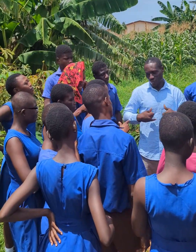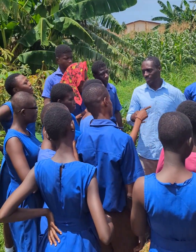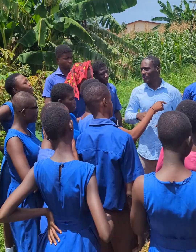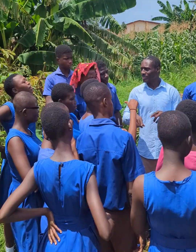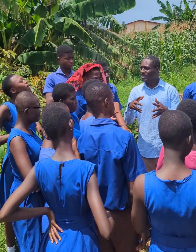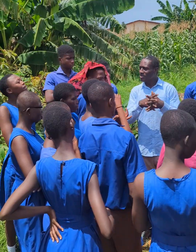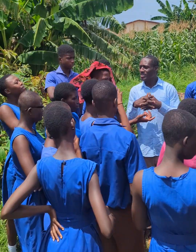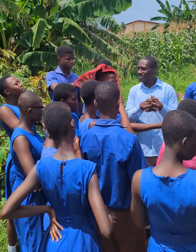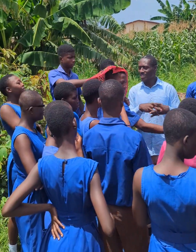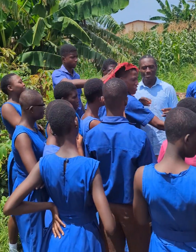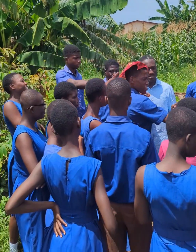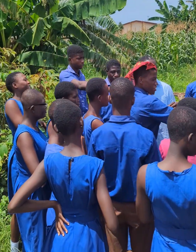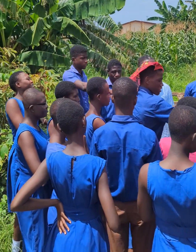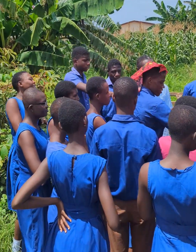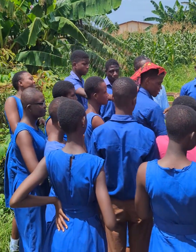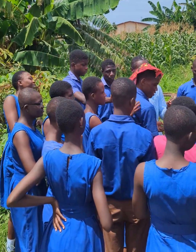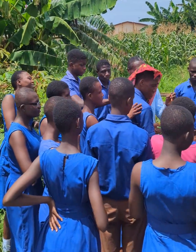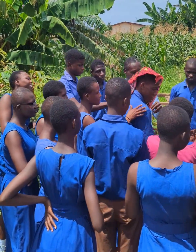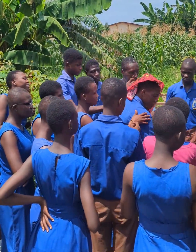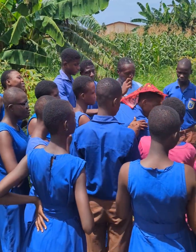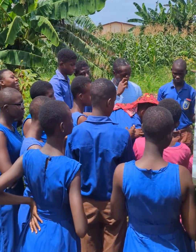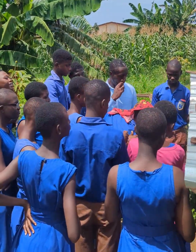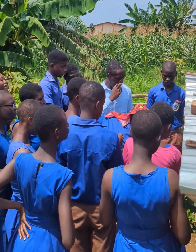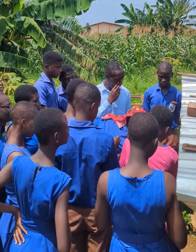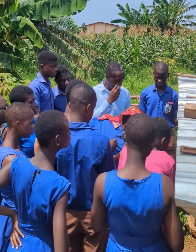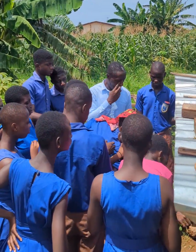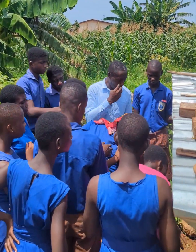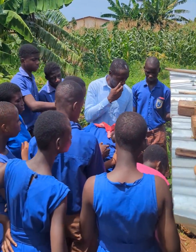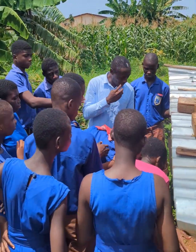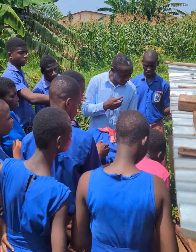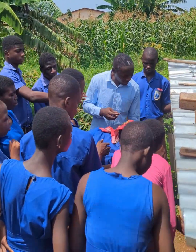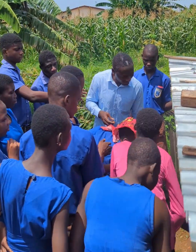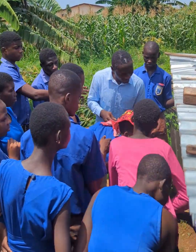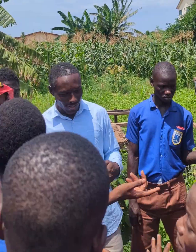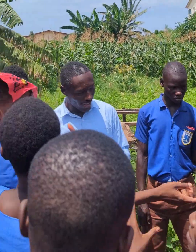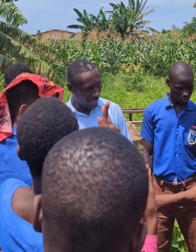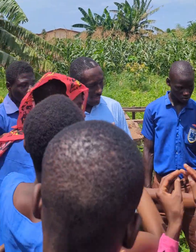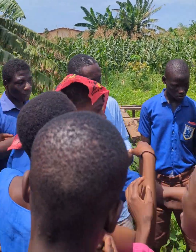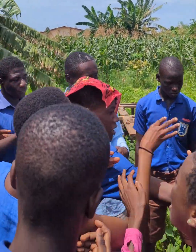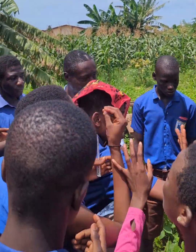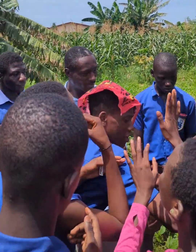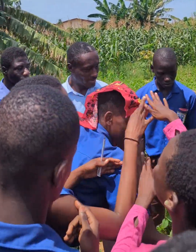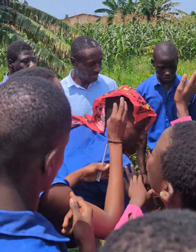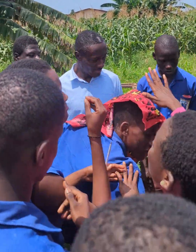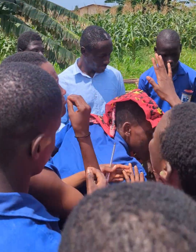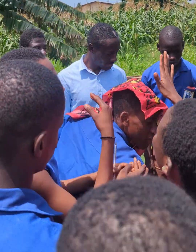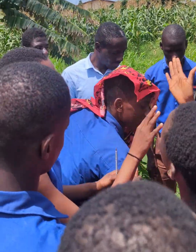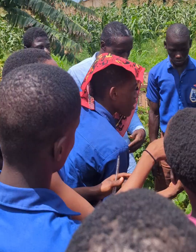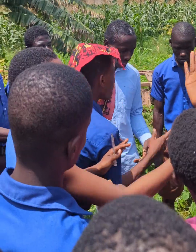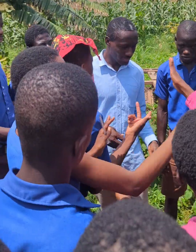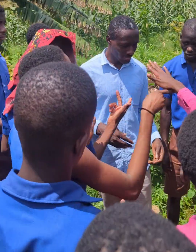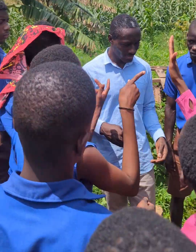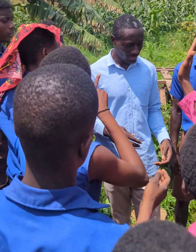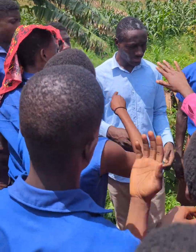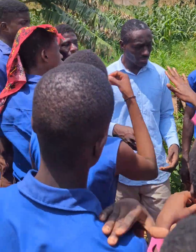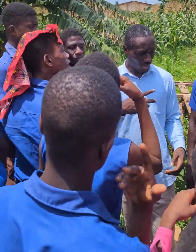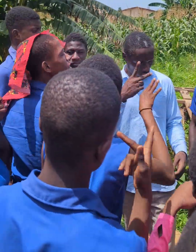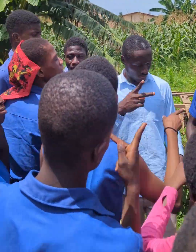These kids really enjoyed the lesson. And then the trip to the rabbit farm reminded me that learning doesn't